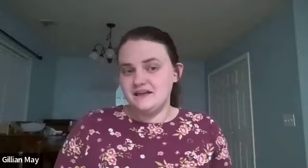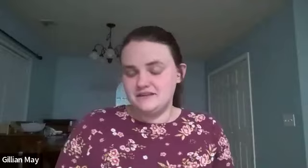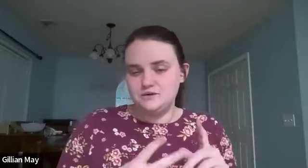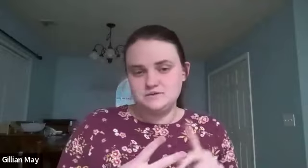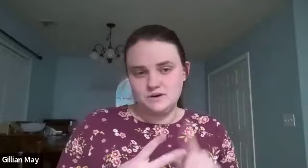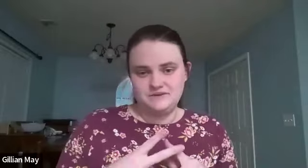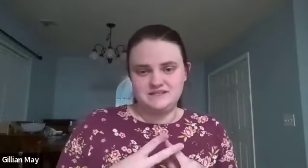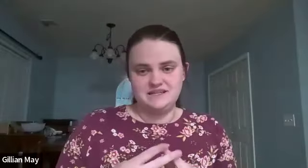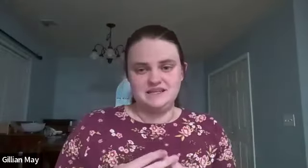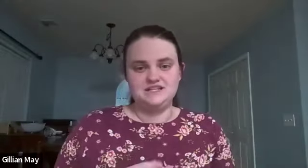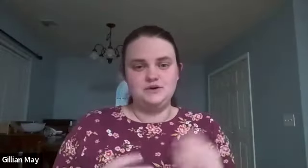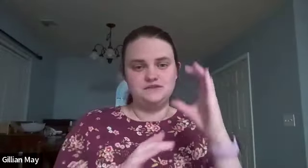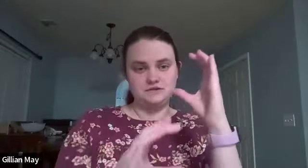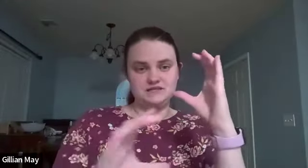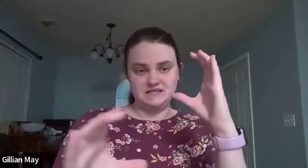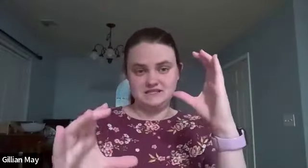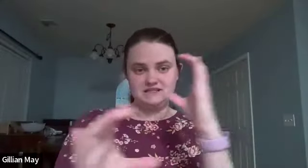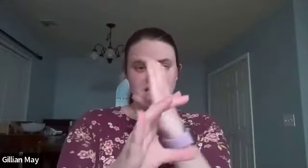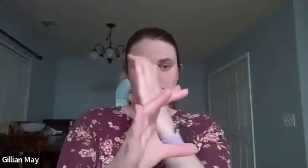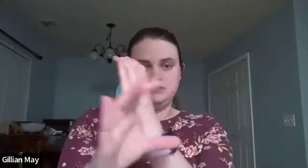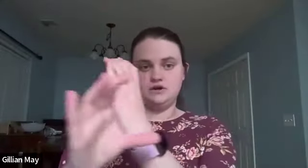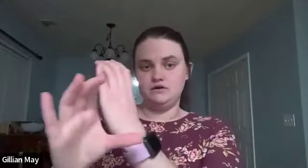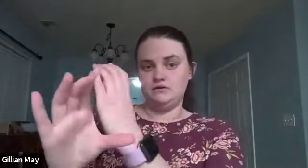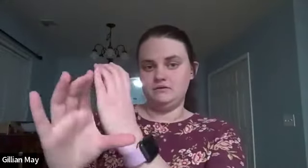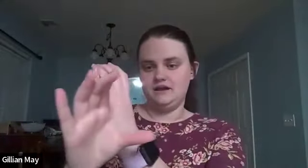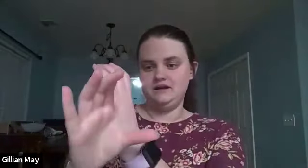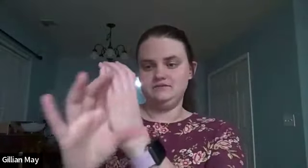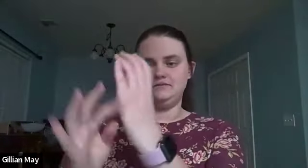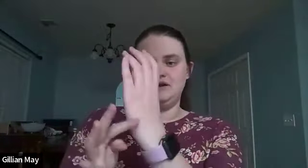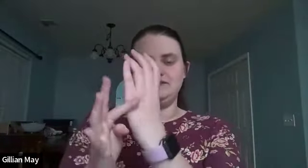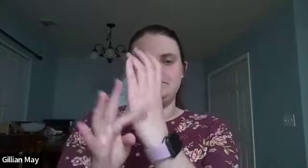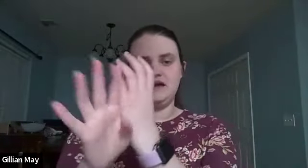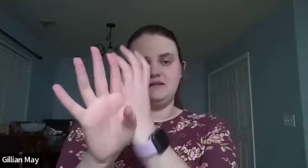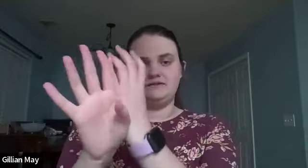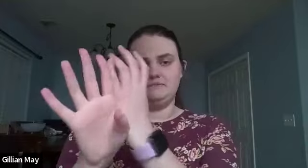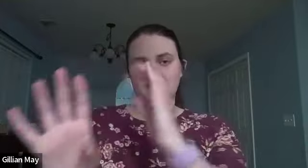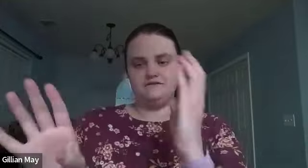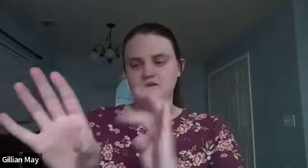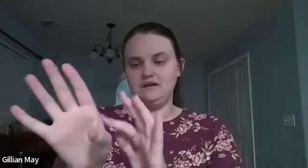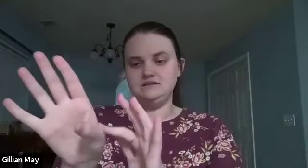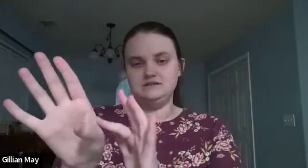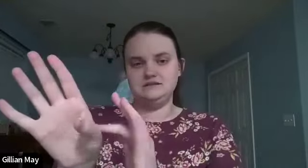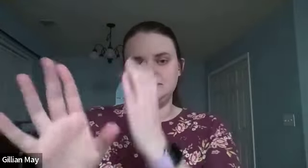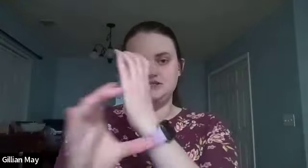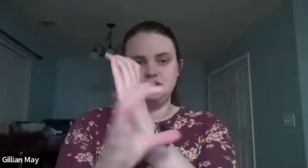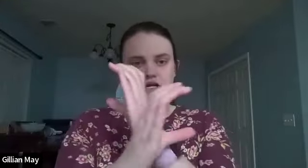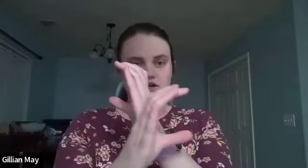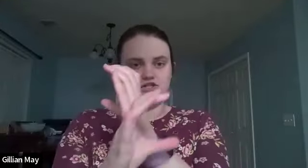The newest one I've been seeing is you have two C's, and you go like kind of, you have like the back of your hands touch, and you go